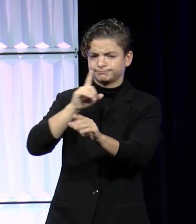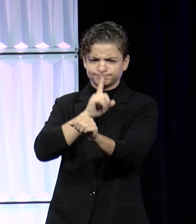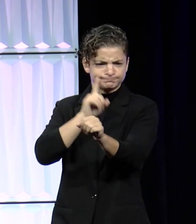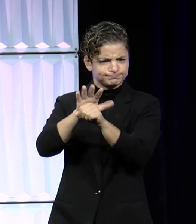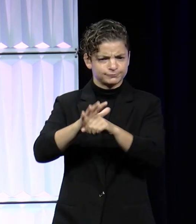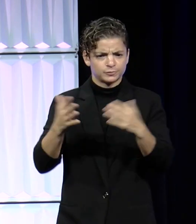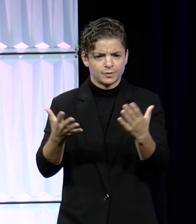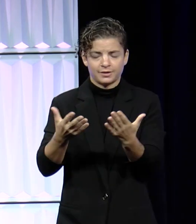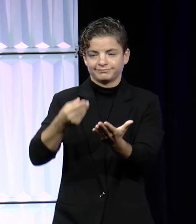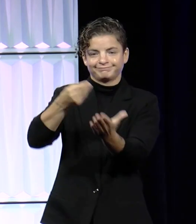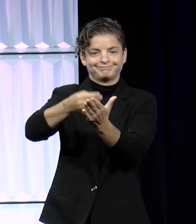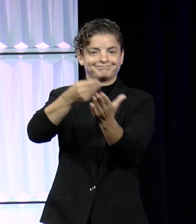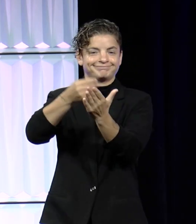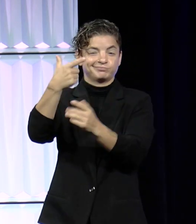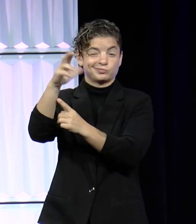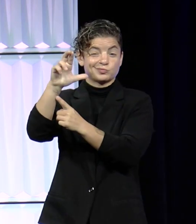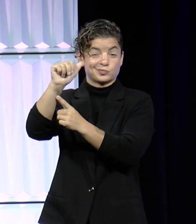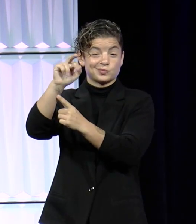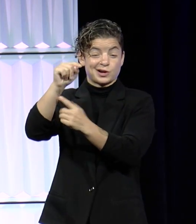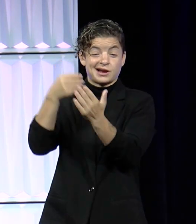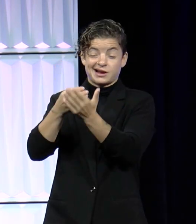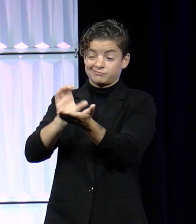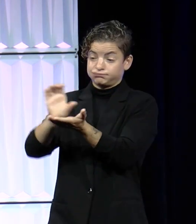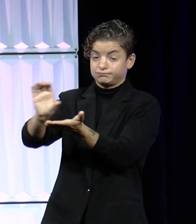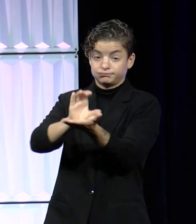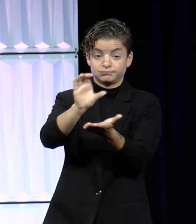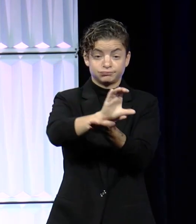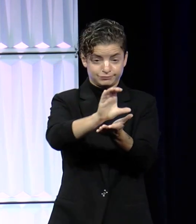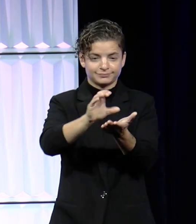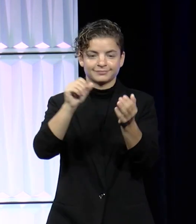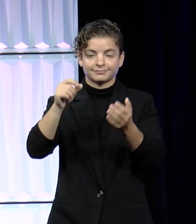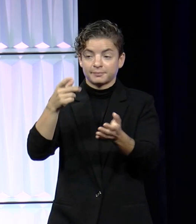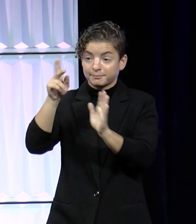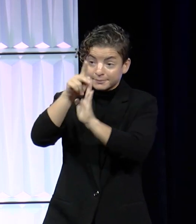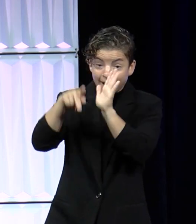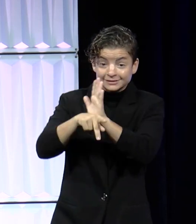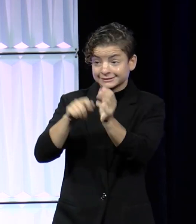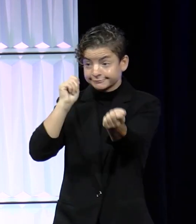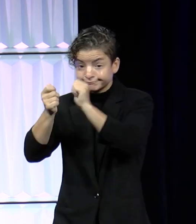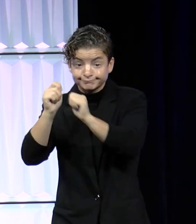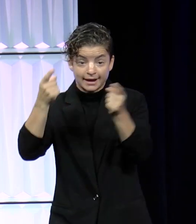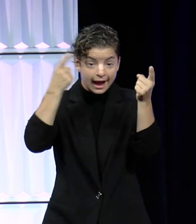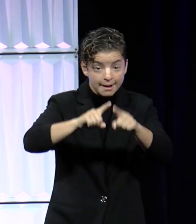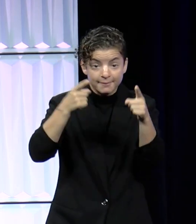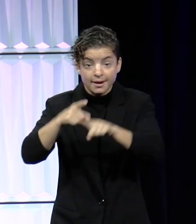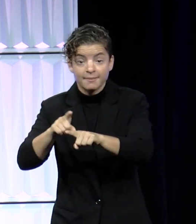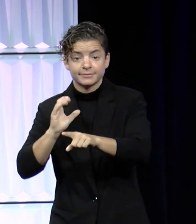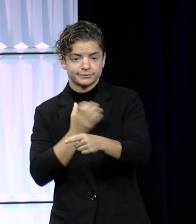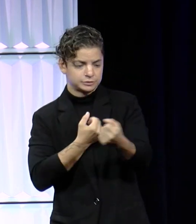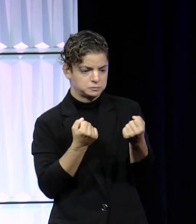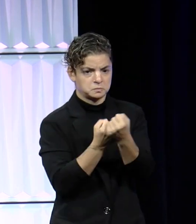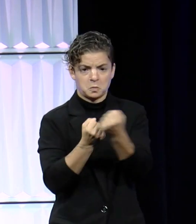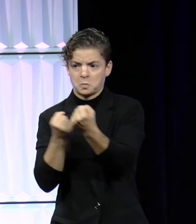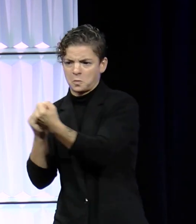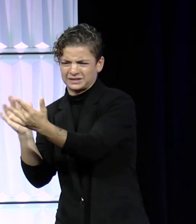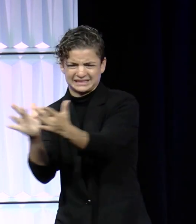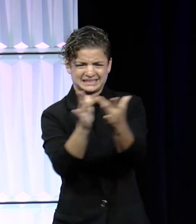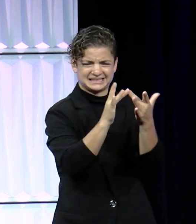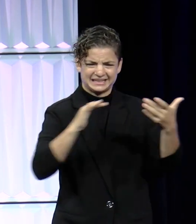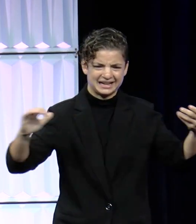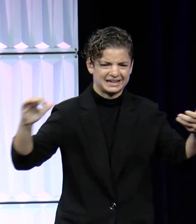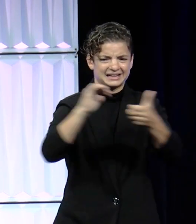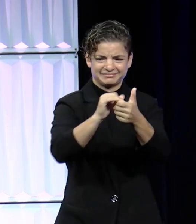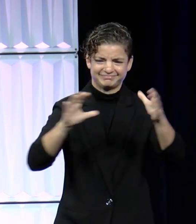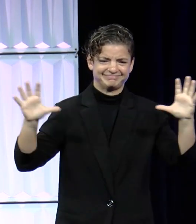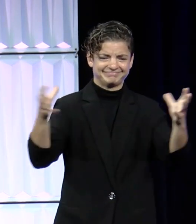policy, and ensuring that our support reaches those who need it the most. So not only are we prioritizing organizations